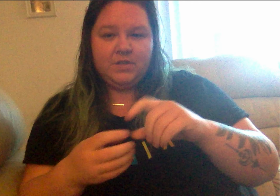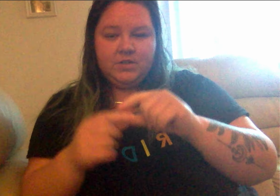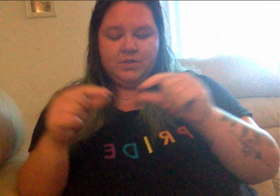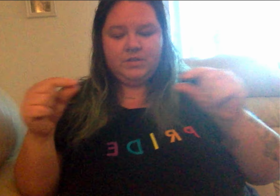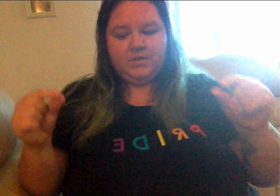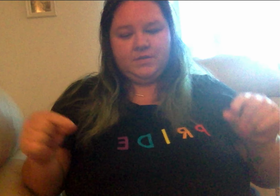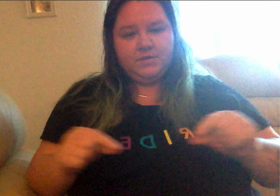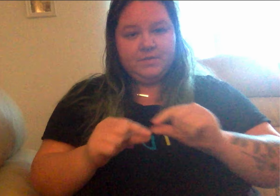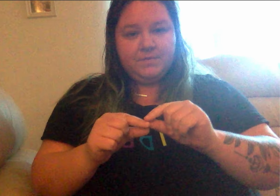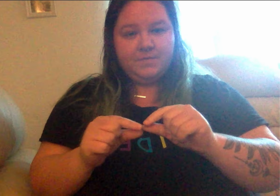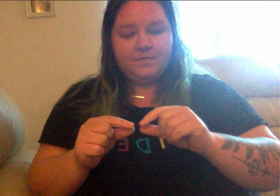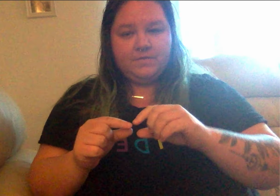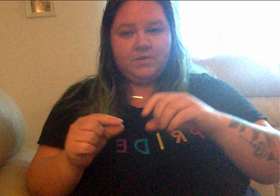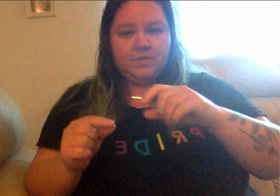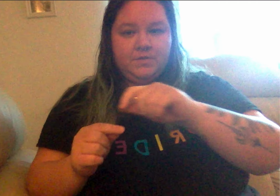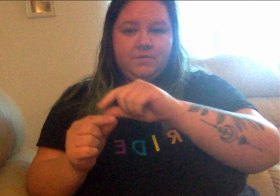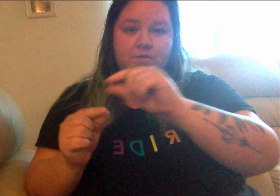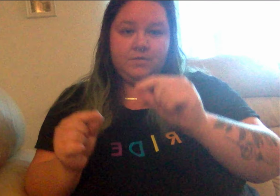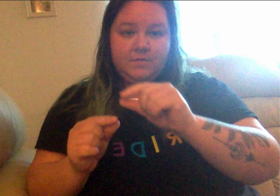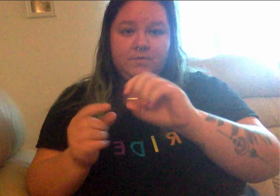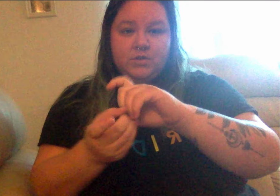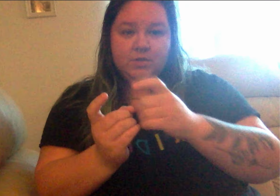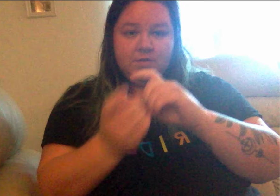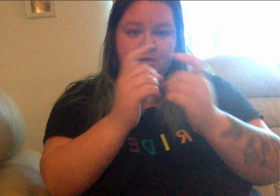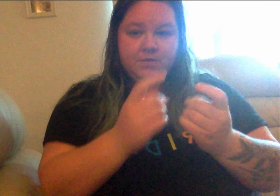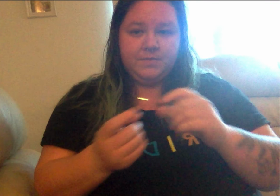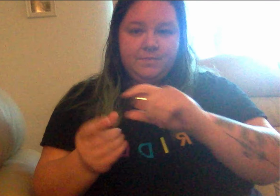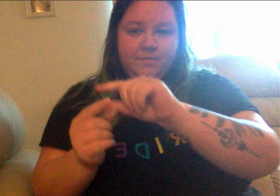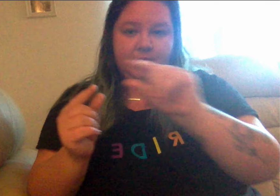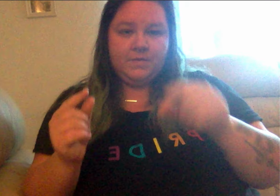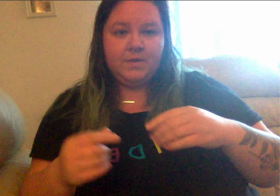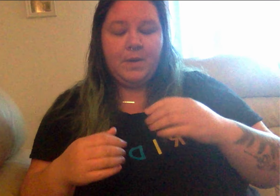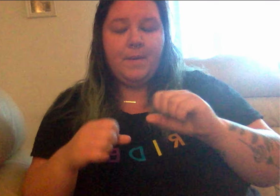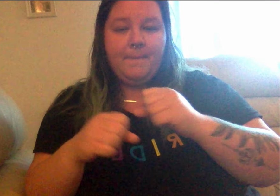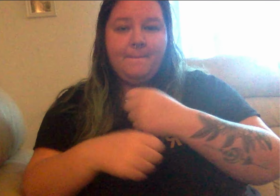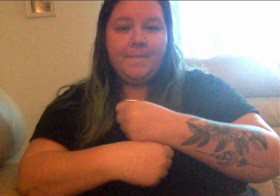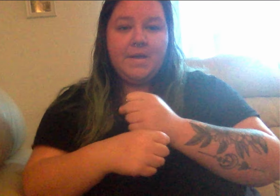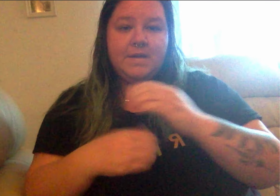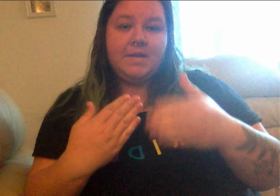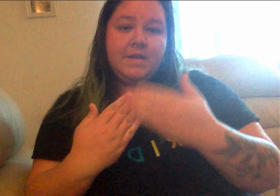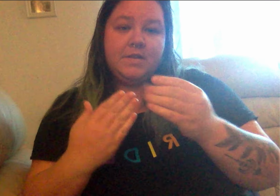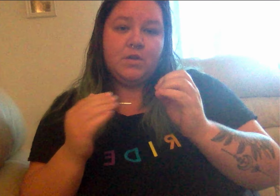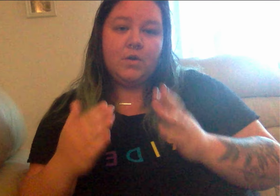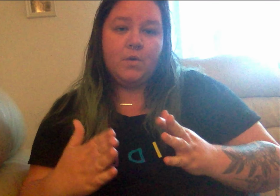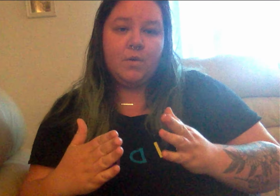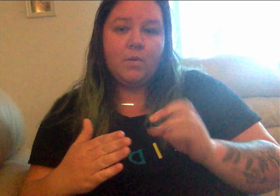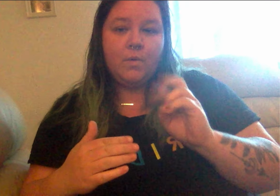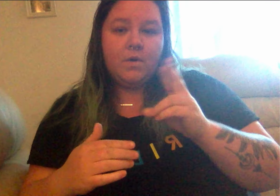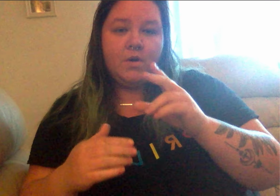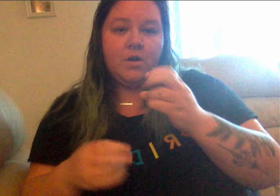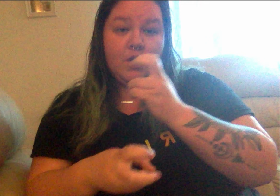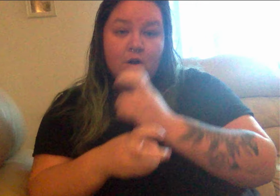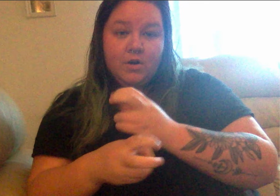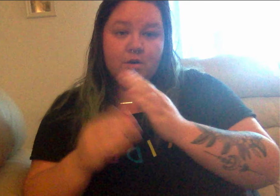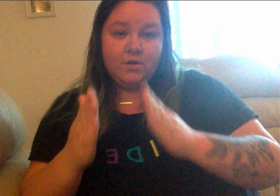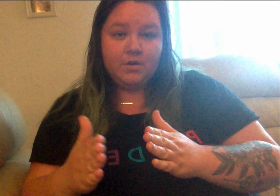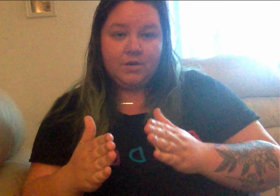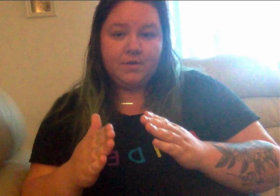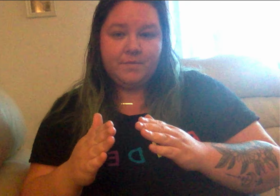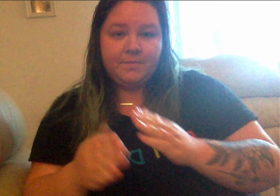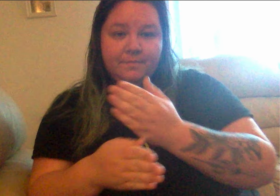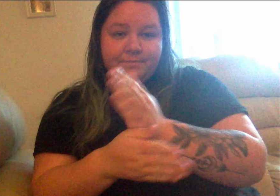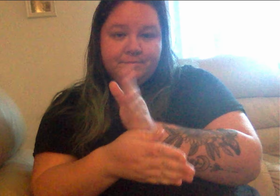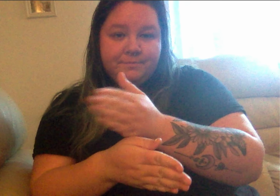gearing according to where you're riding and make it either easier or harder to pedal. That's operated from